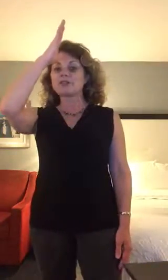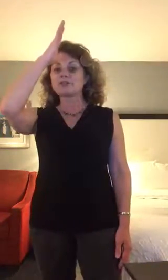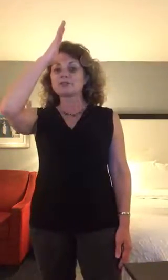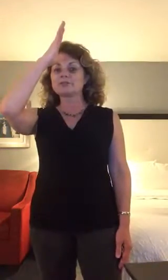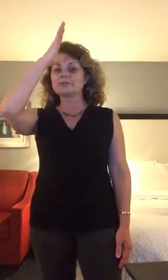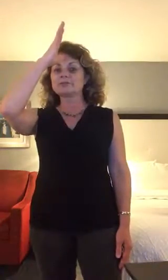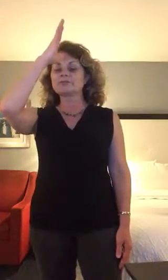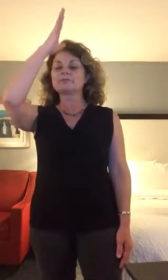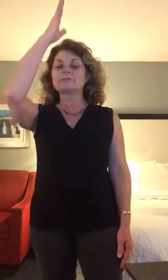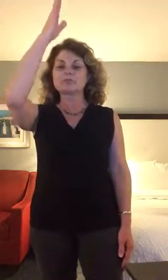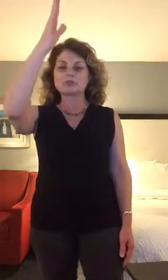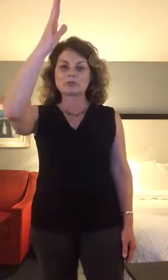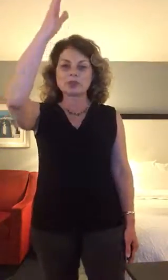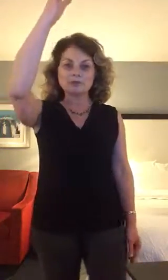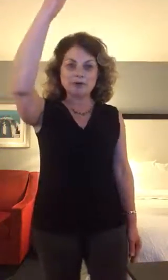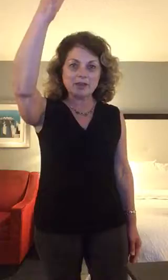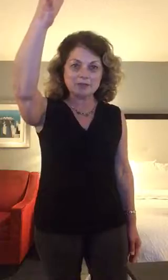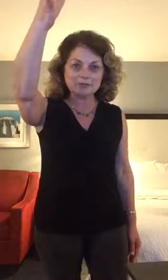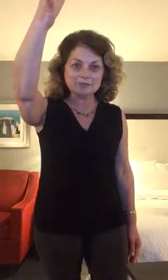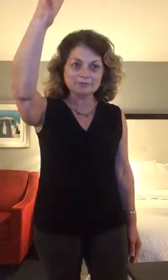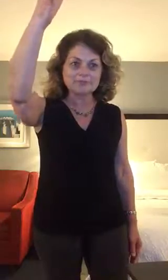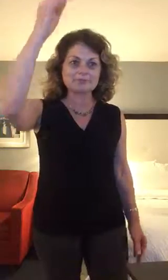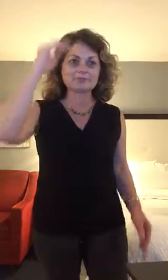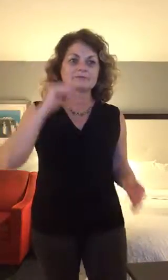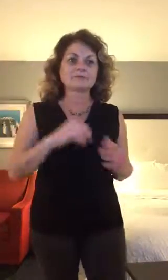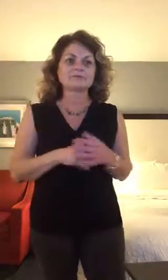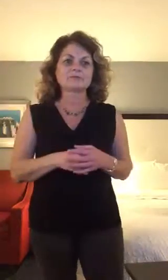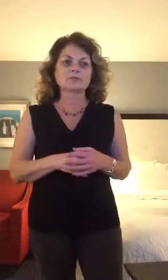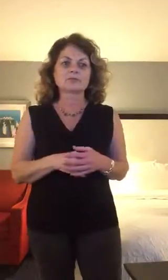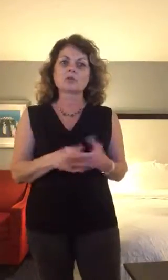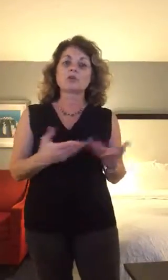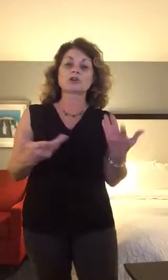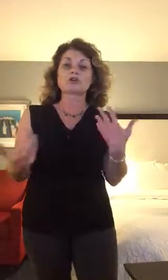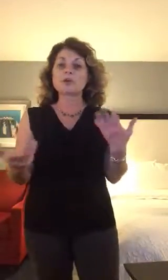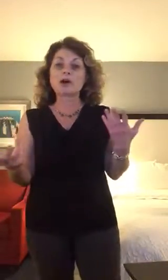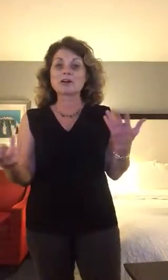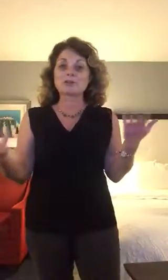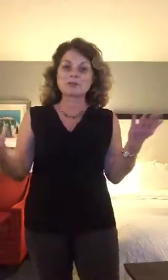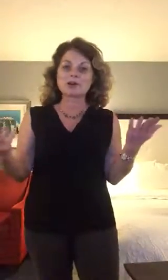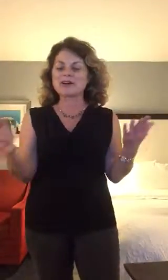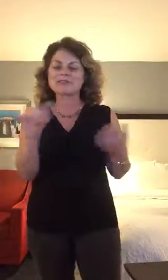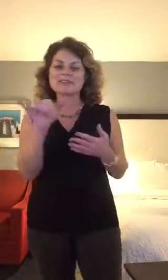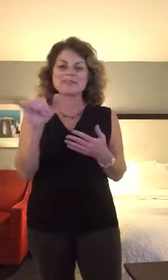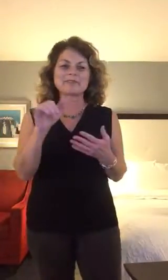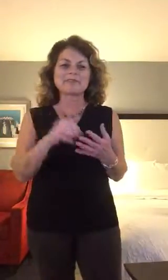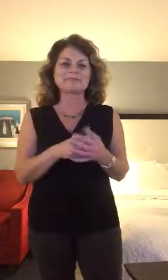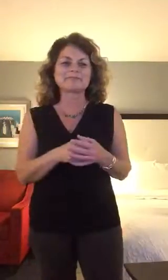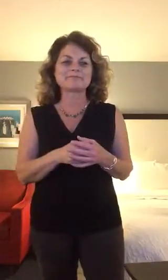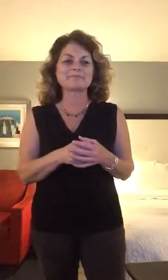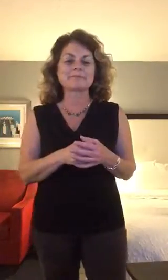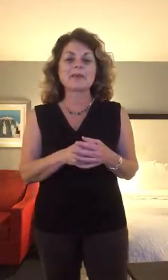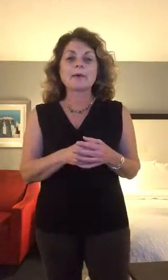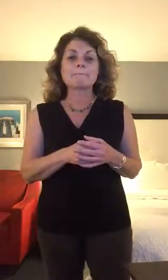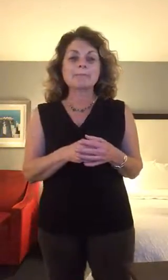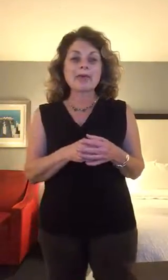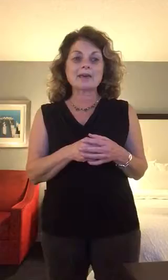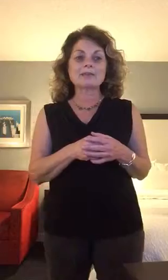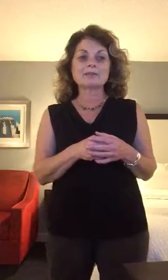Father, grandfather, or grandma, grandpa, same thing. Man